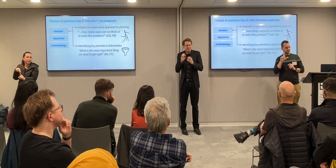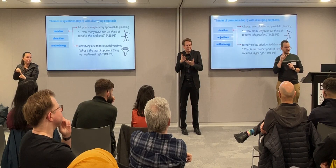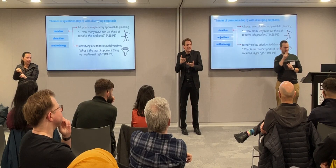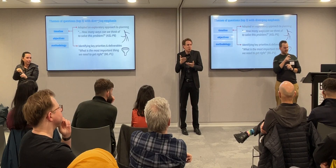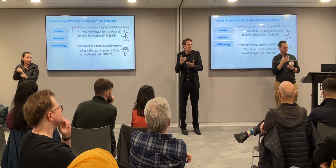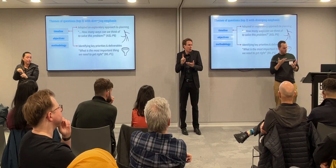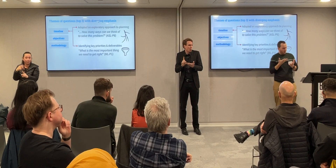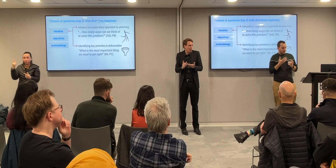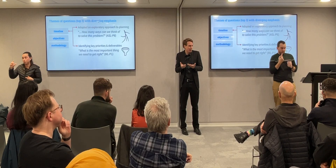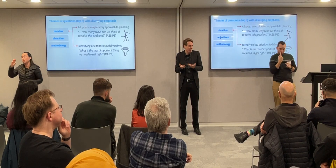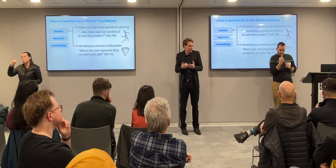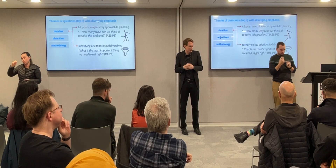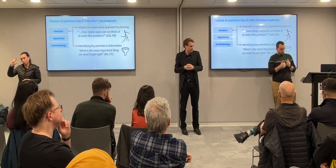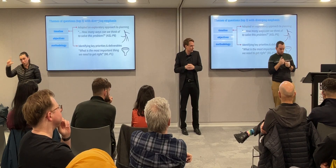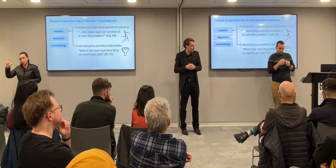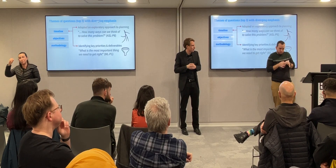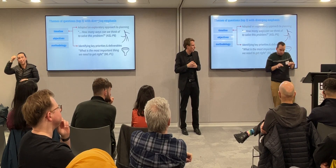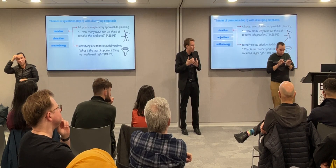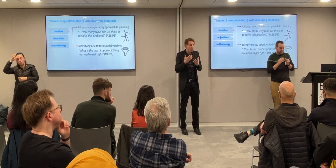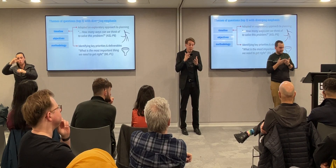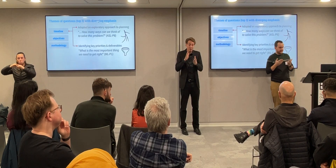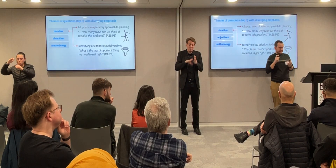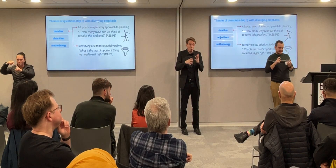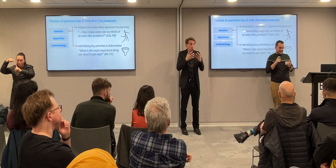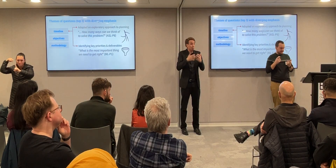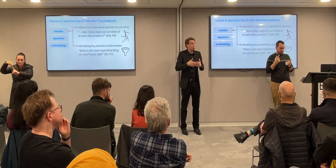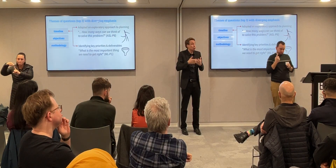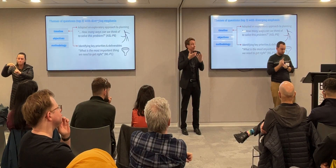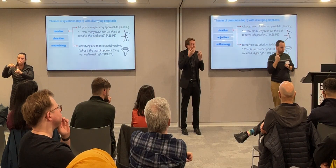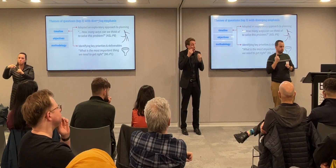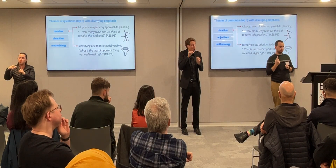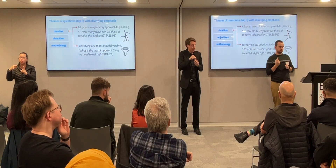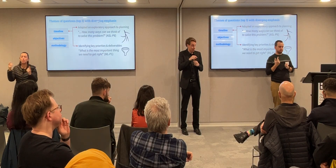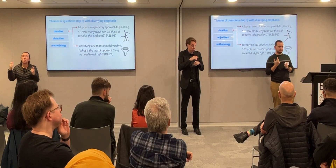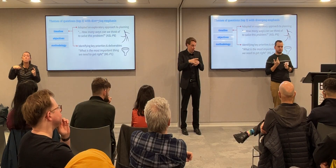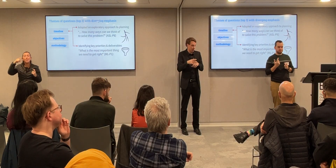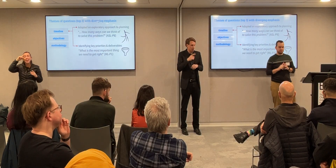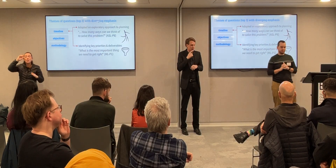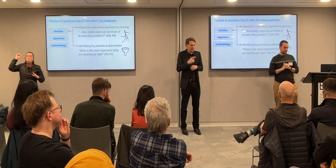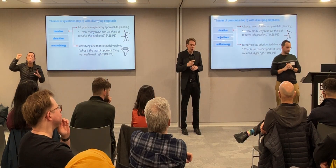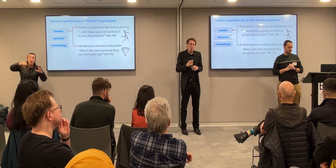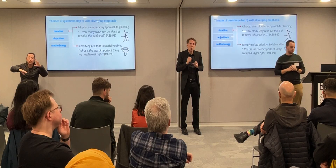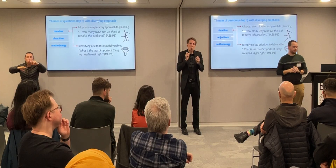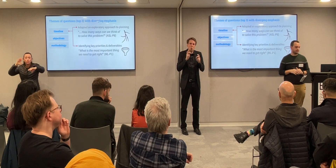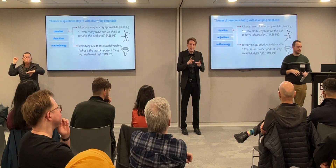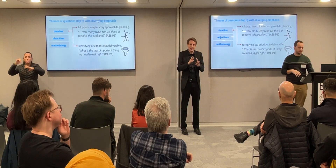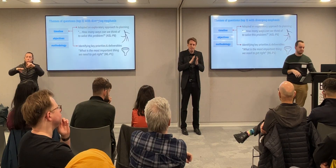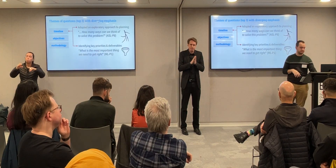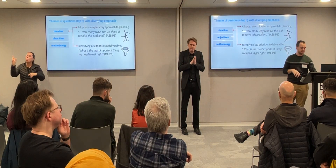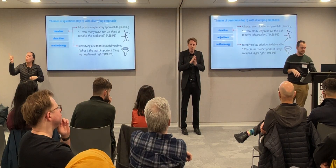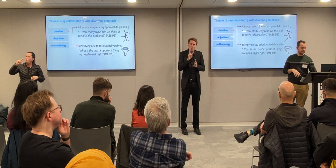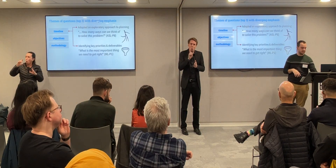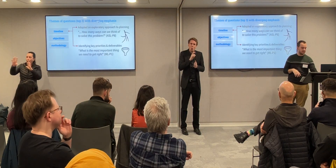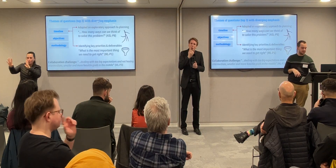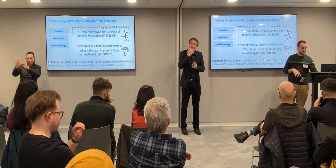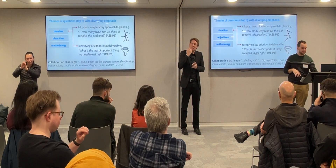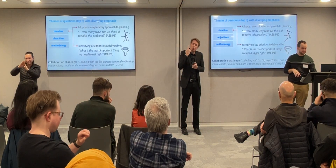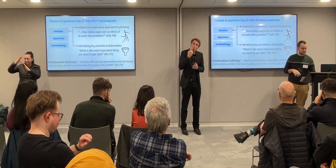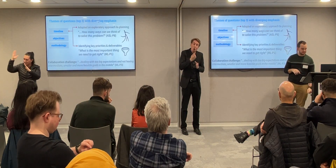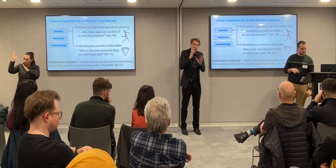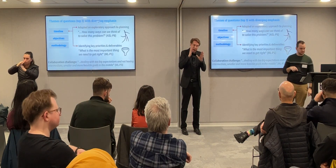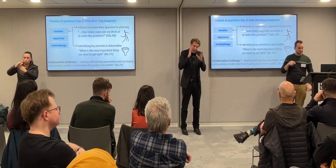came from a machine learning practitioner, and they said, what is the most important thing that we need to get right?